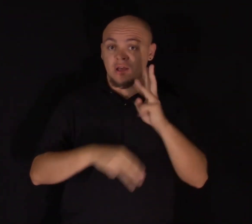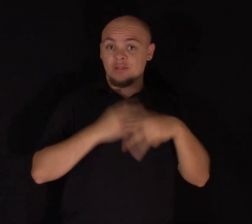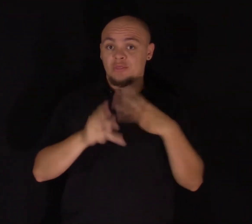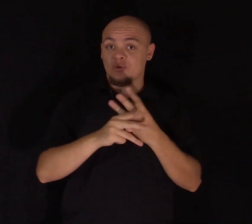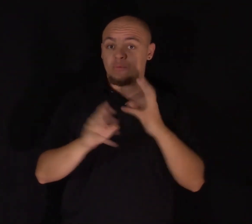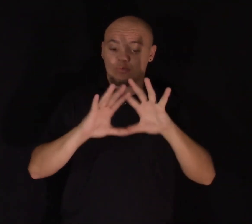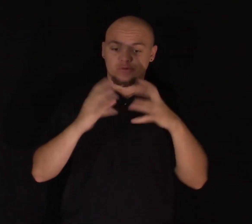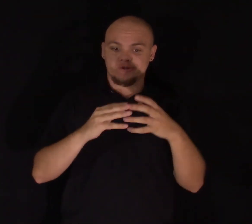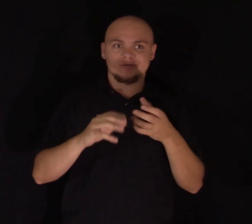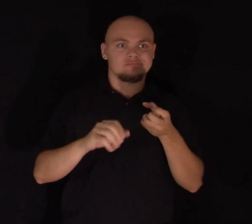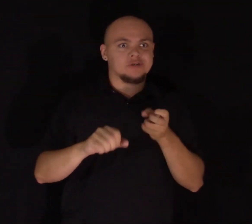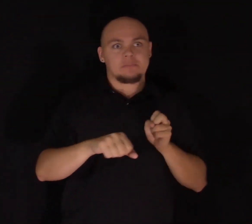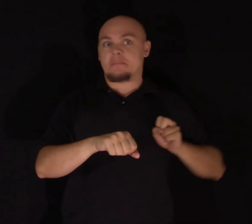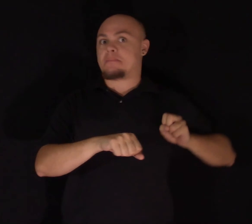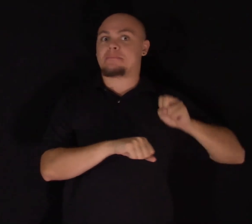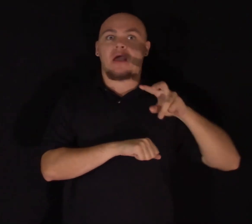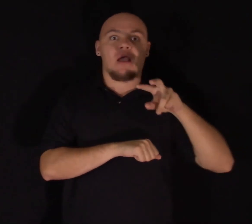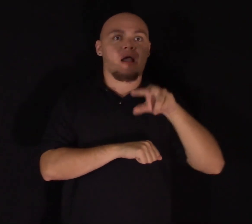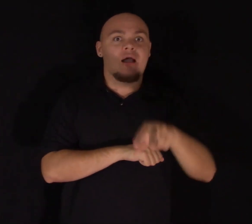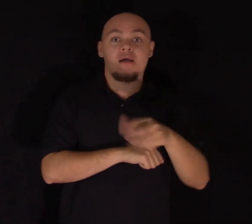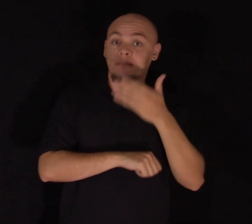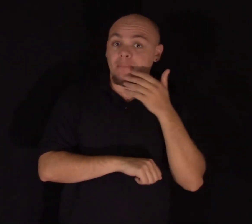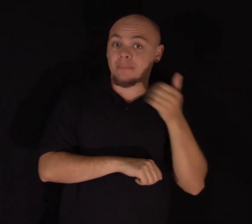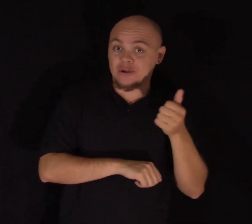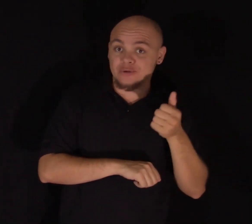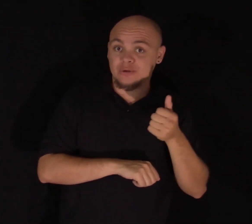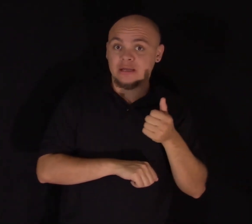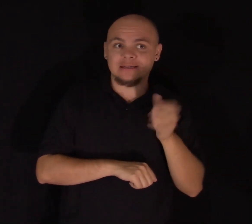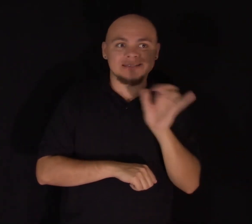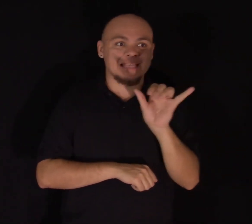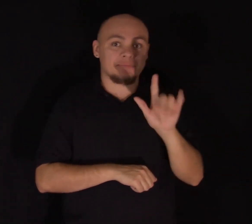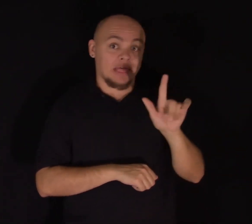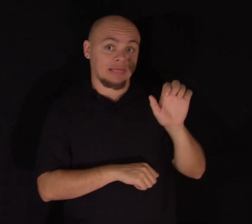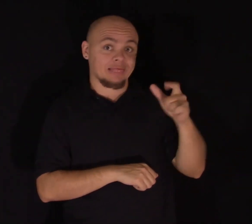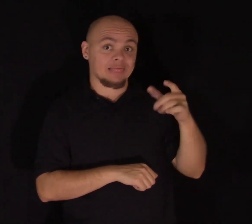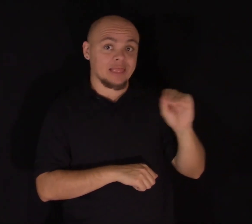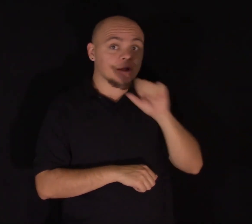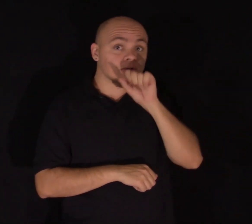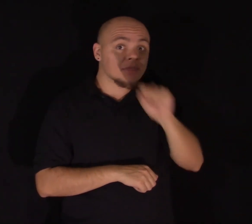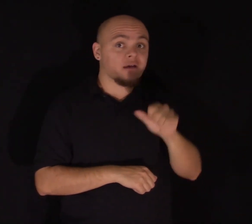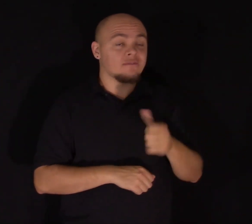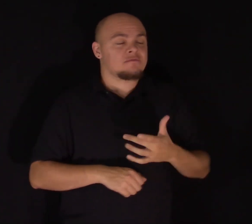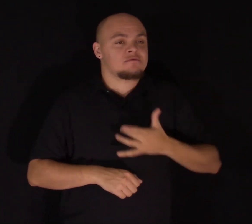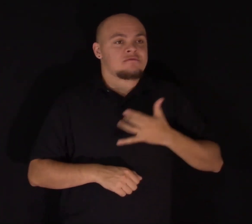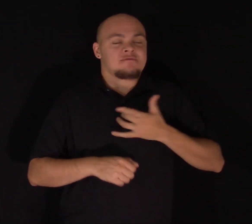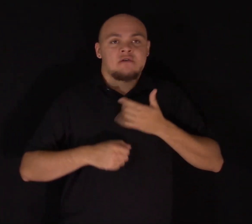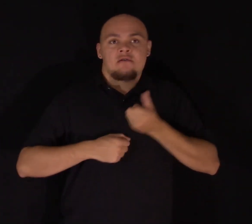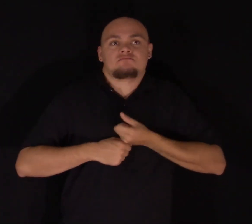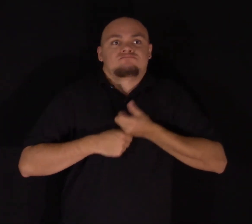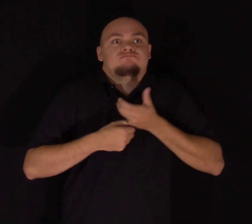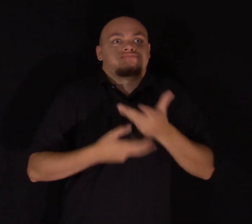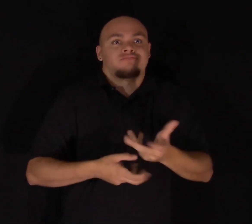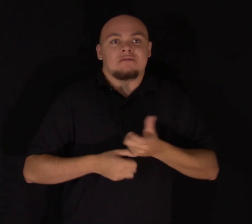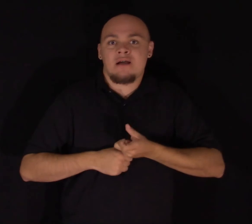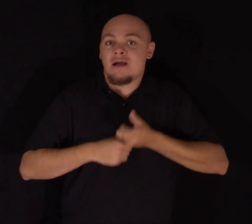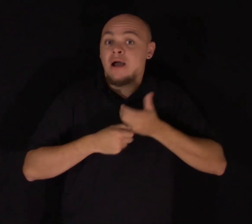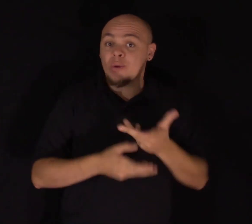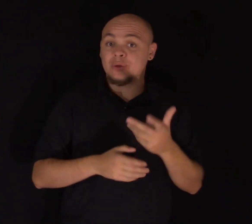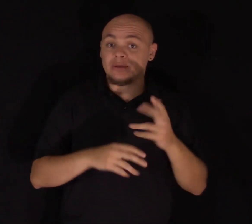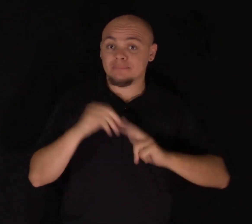future. Maybe this came from my love of Legos and the freedom of expression that I felt when I was building with them.